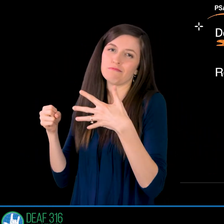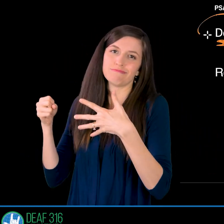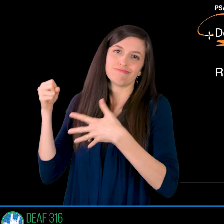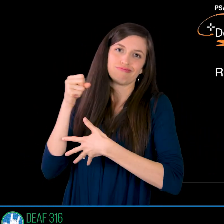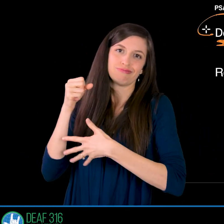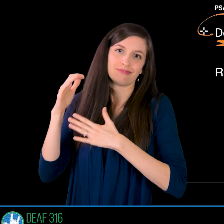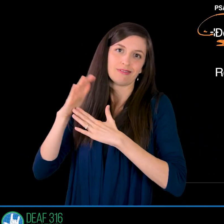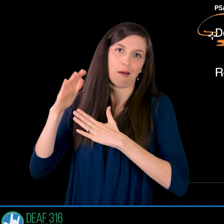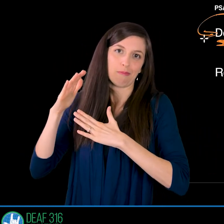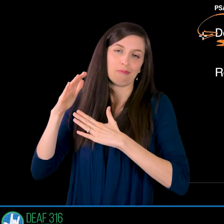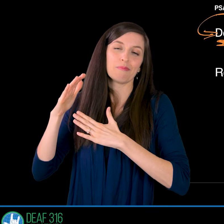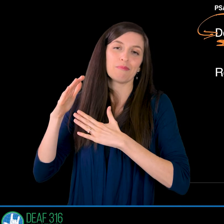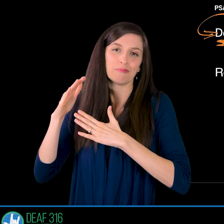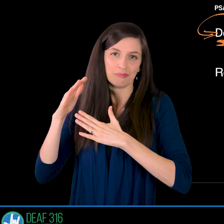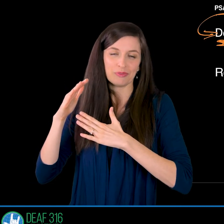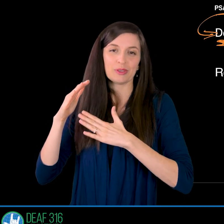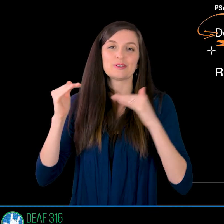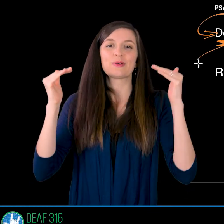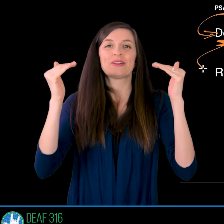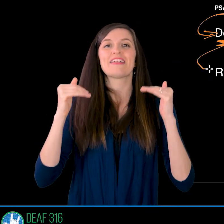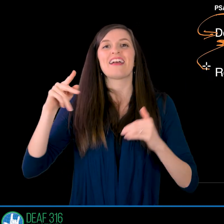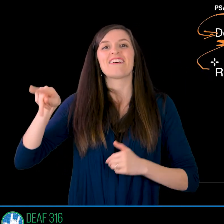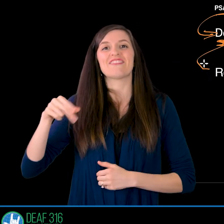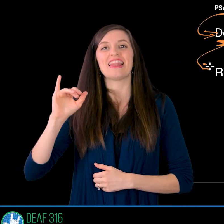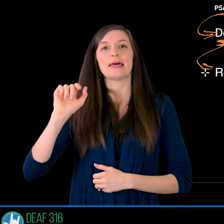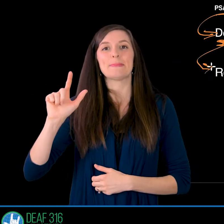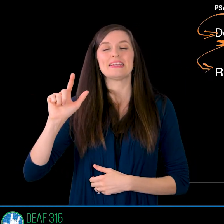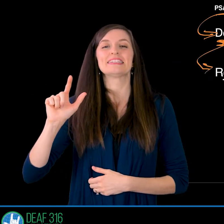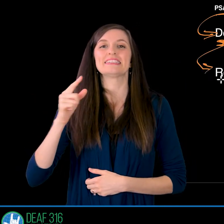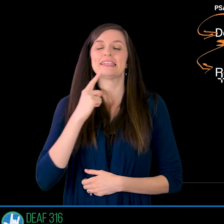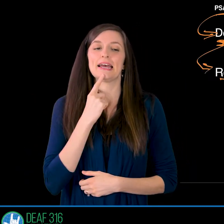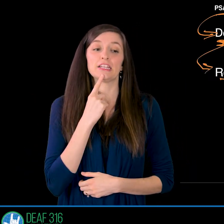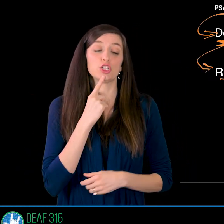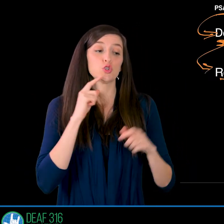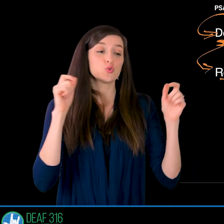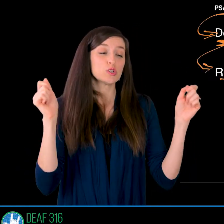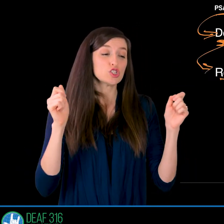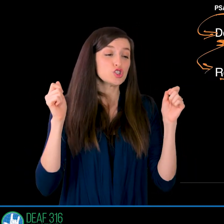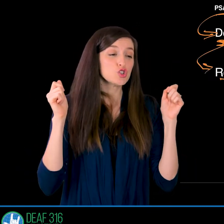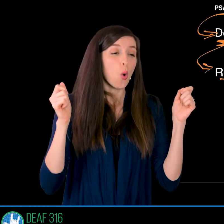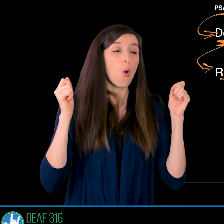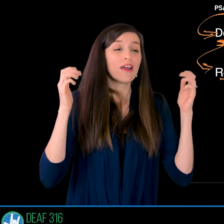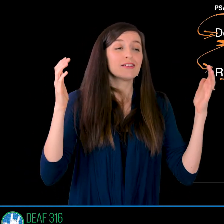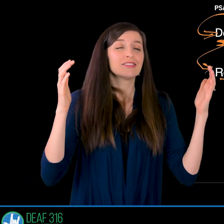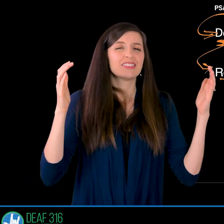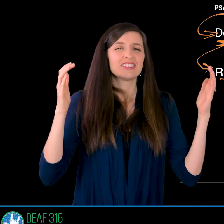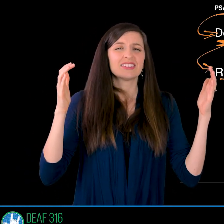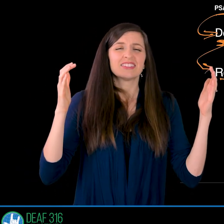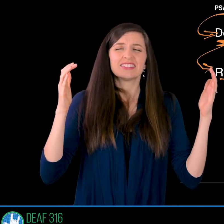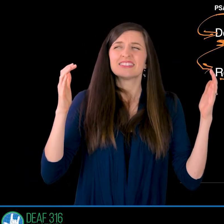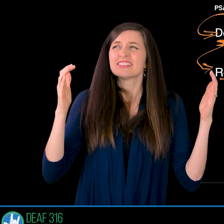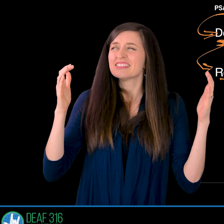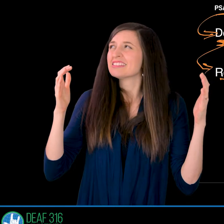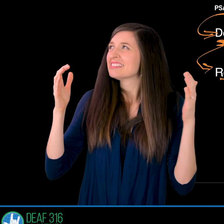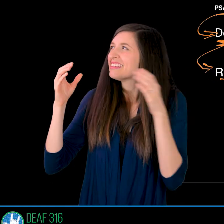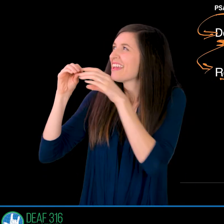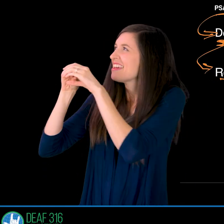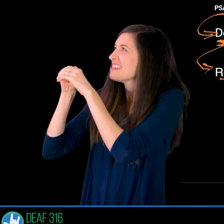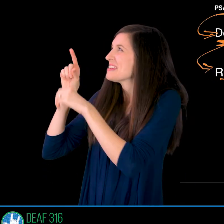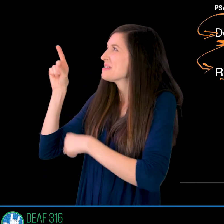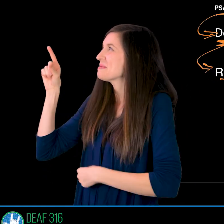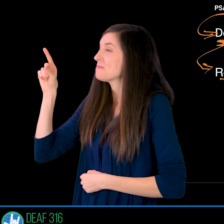4. So there's Psalm and here's Philippians. Rejoice in the Lord always. And again, I will